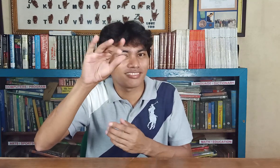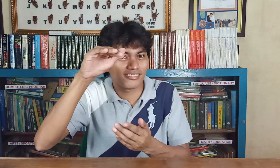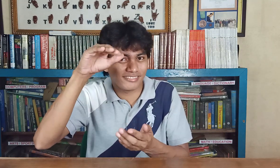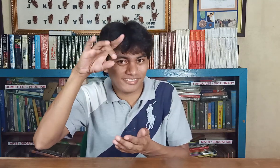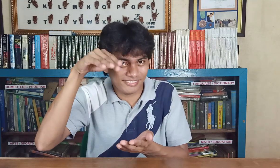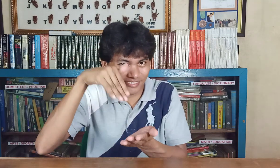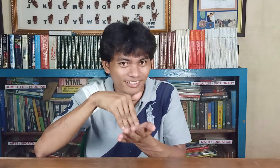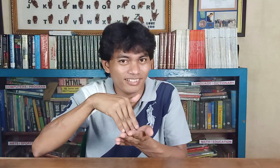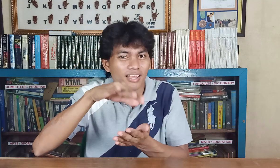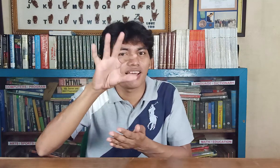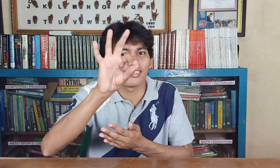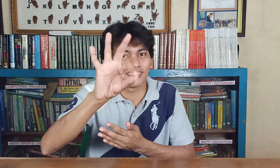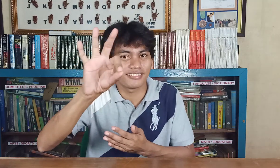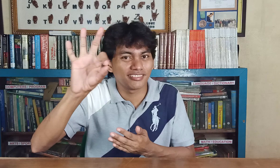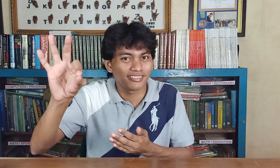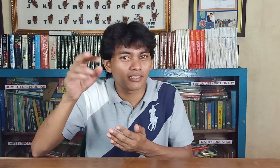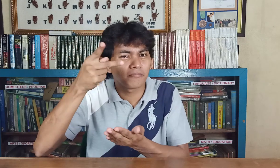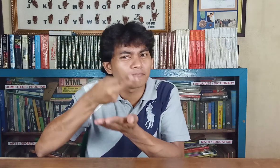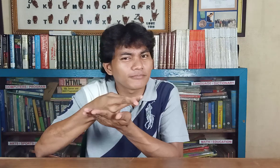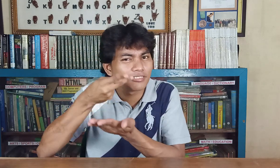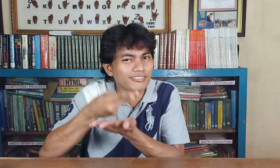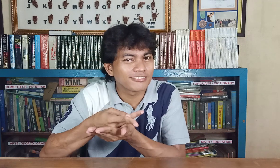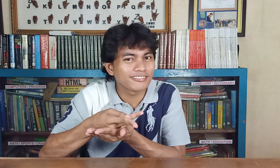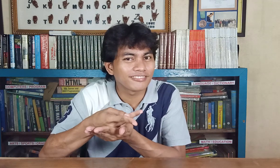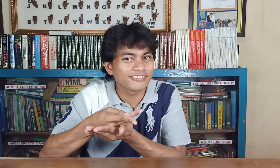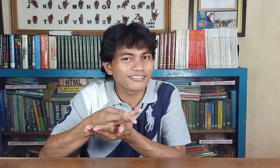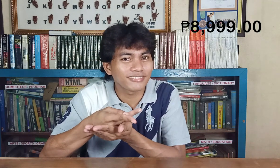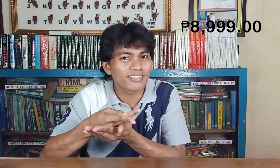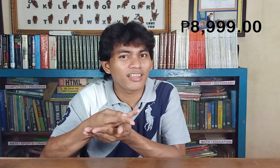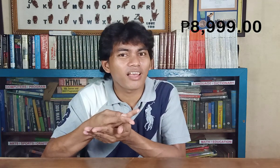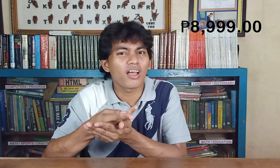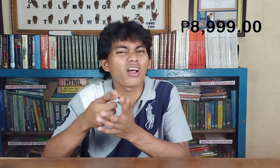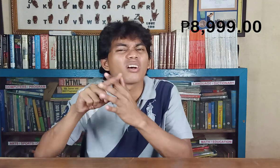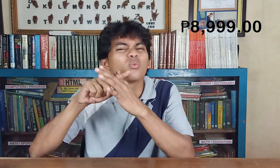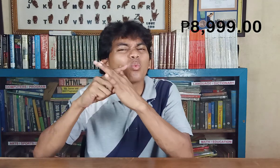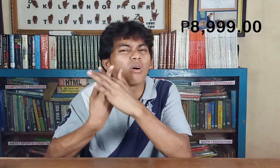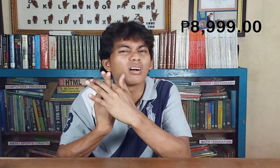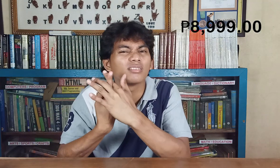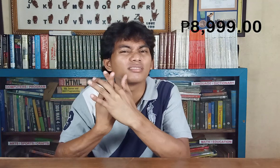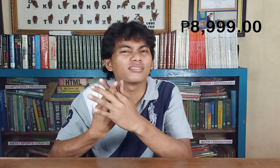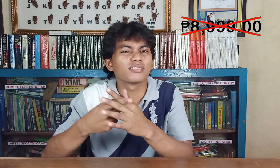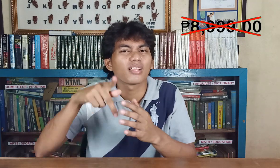8,999 pesos. But their starting price is